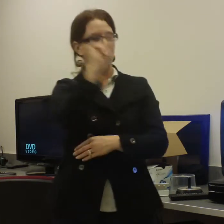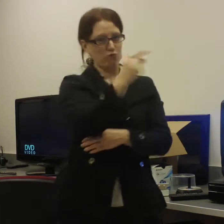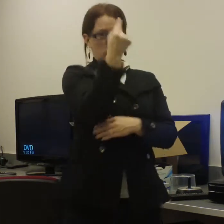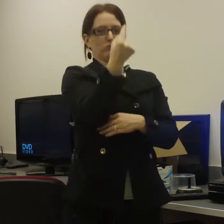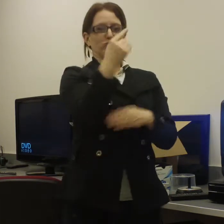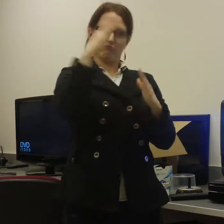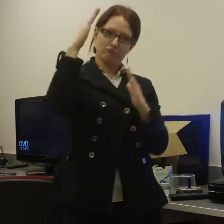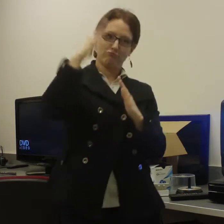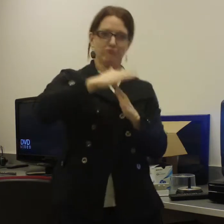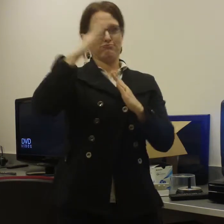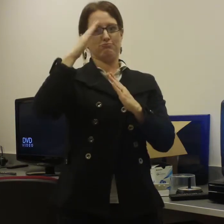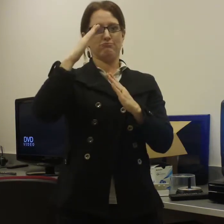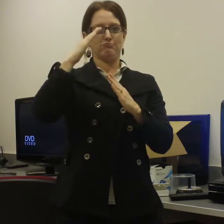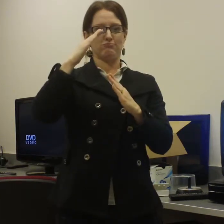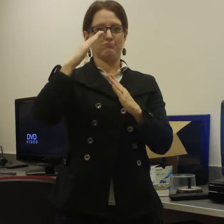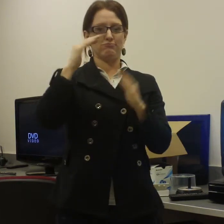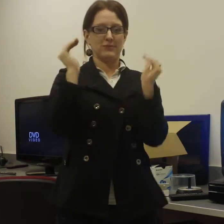That's right, no, that was a tie. 8.5 points.